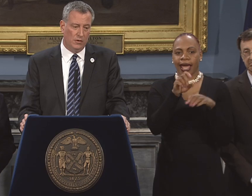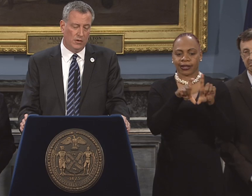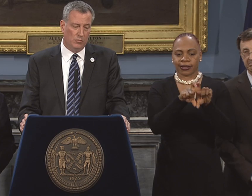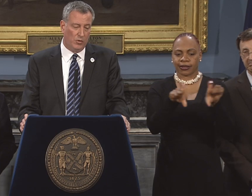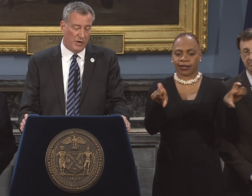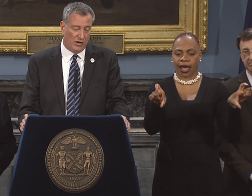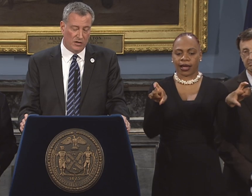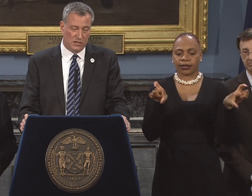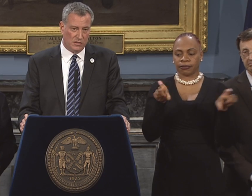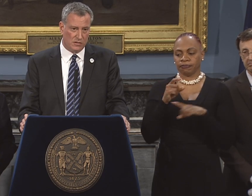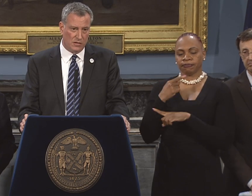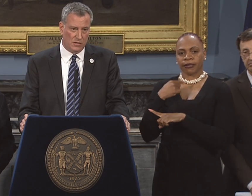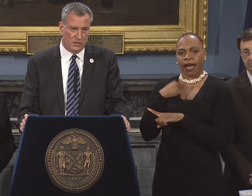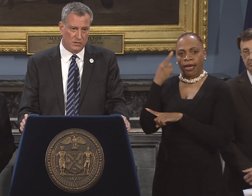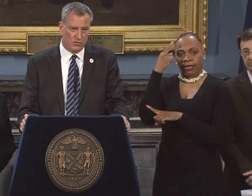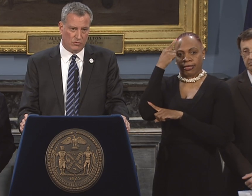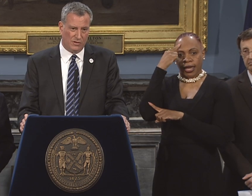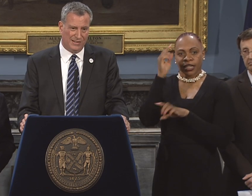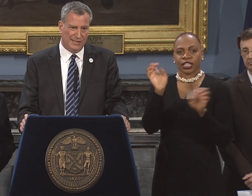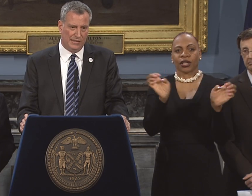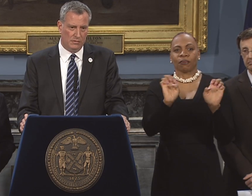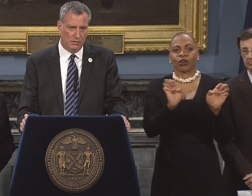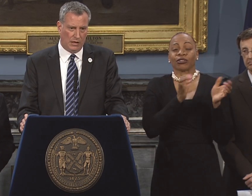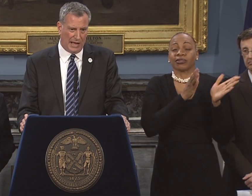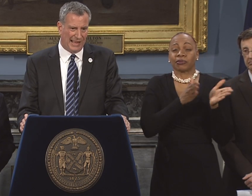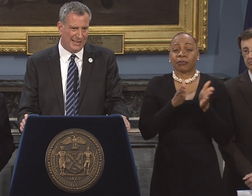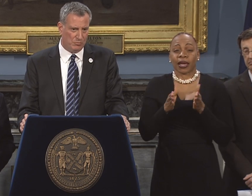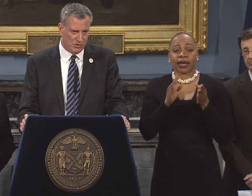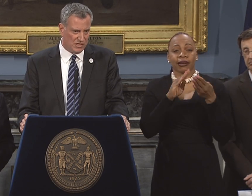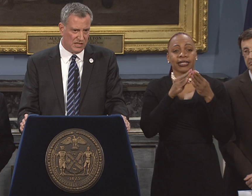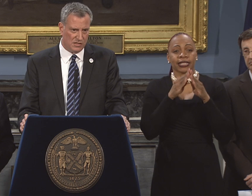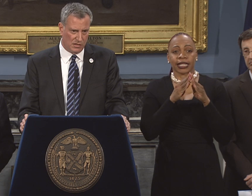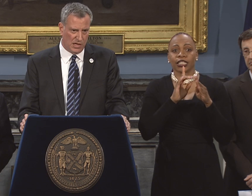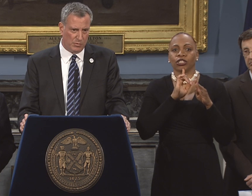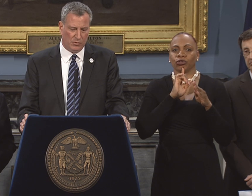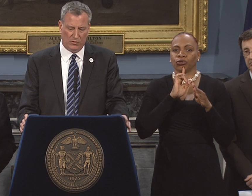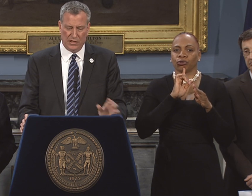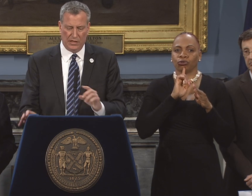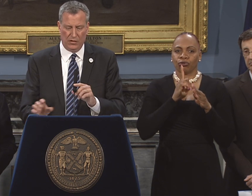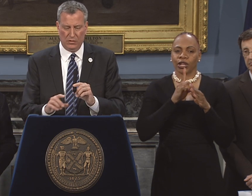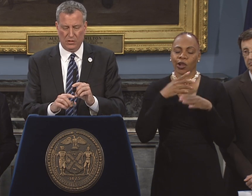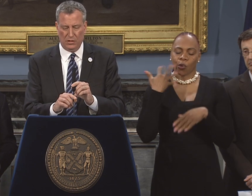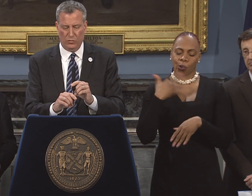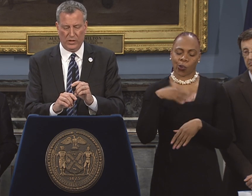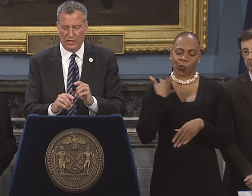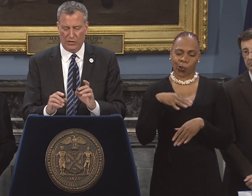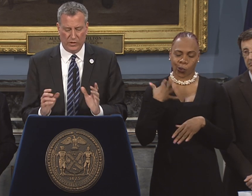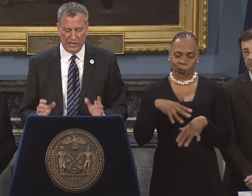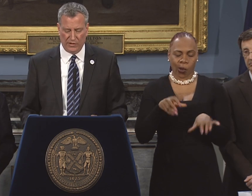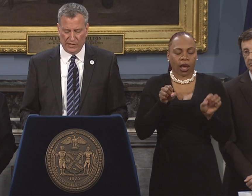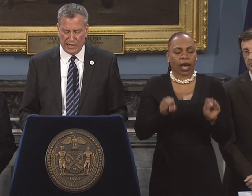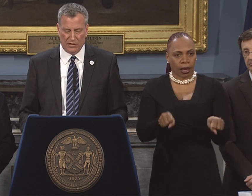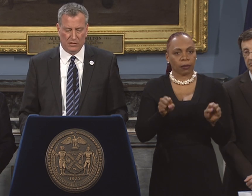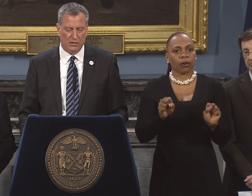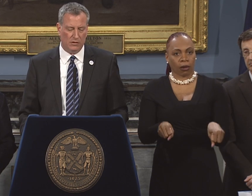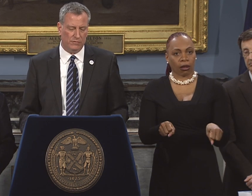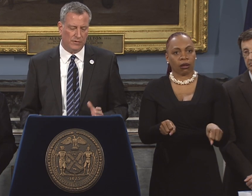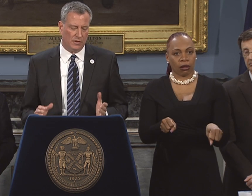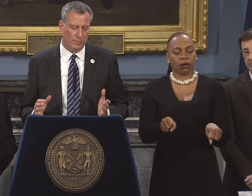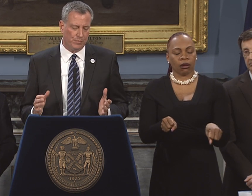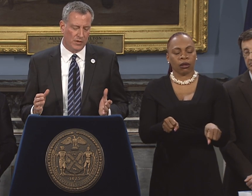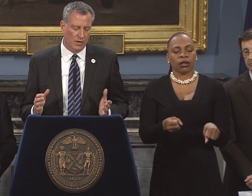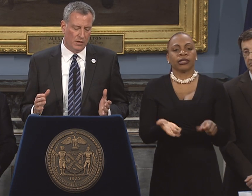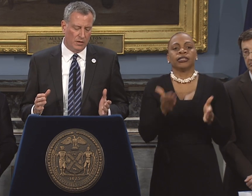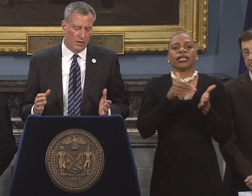emergency preparedness in the city is extraordinarily high and precise and capable right now. We have a lot